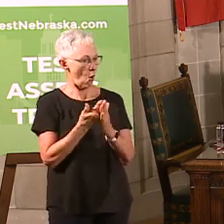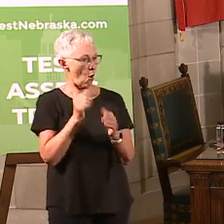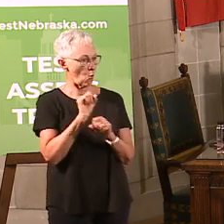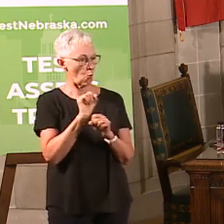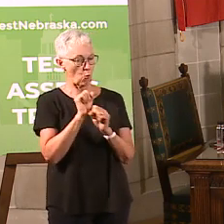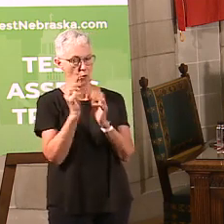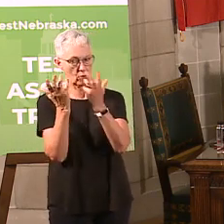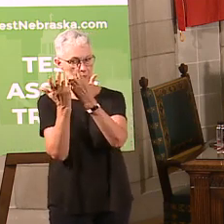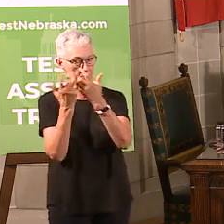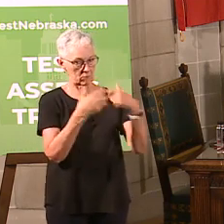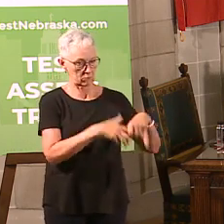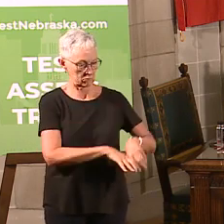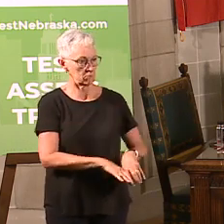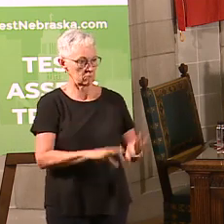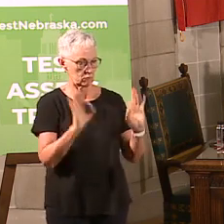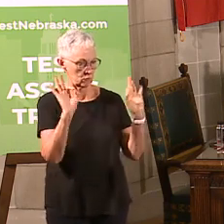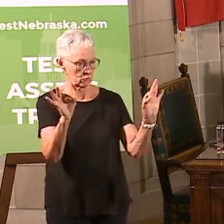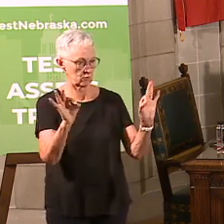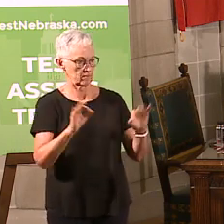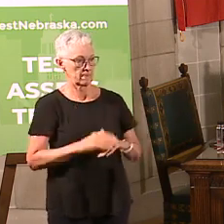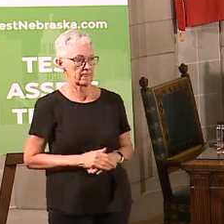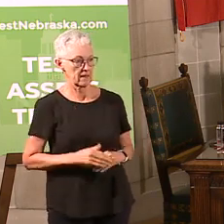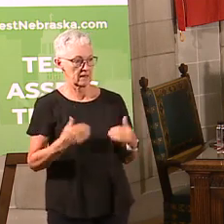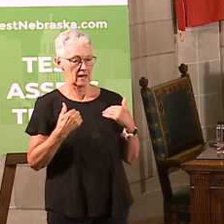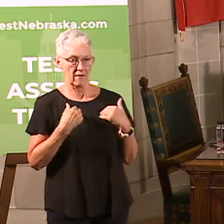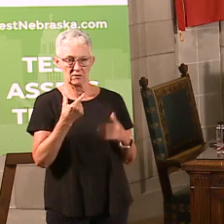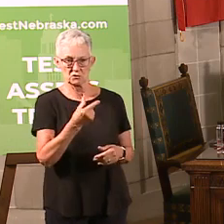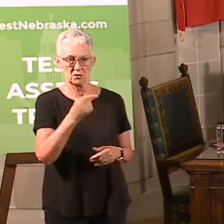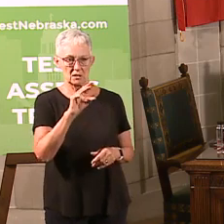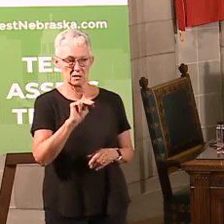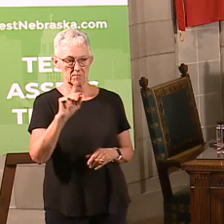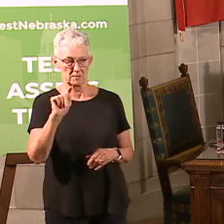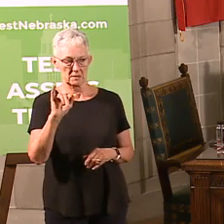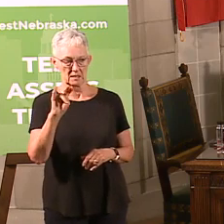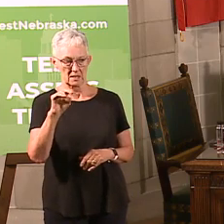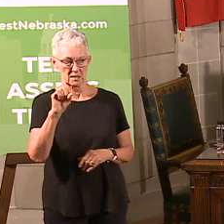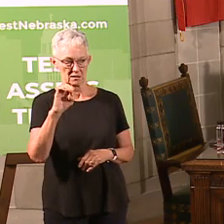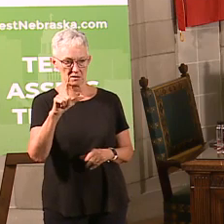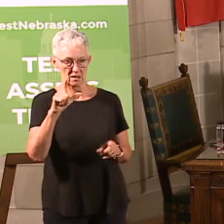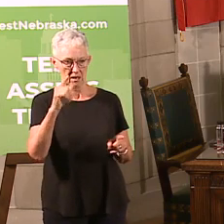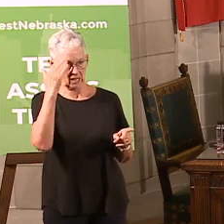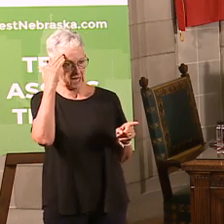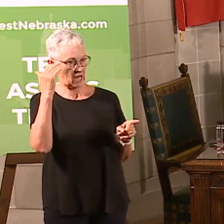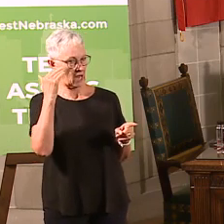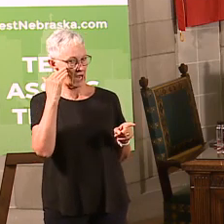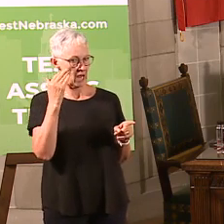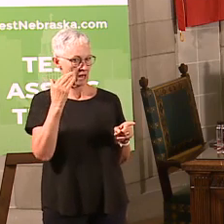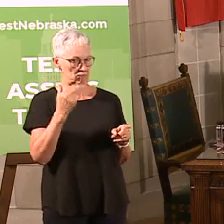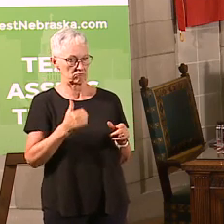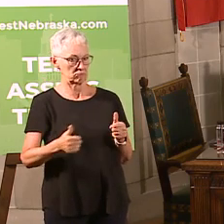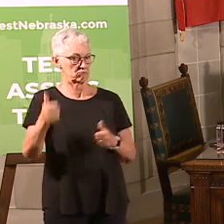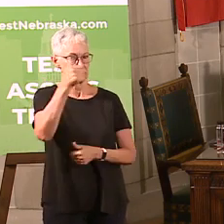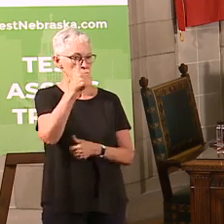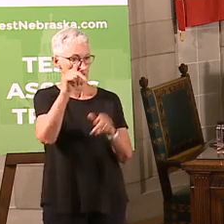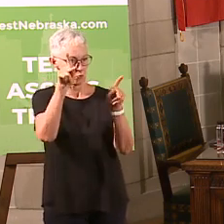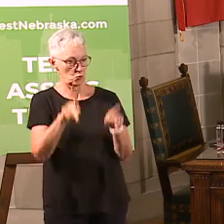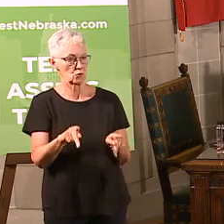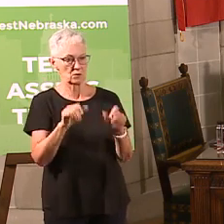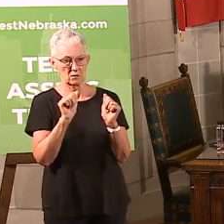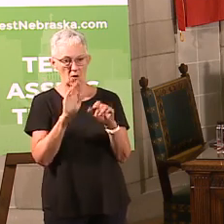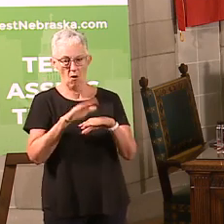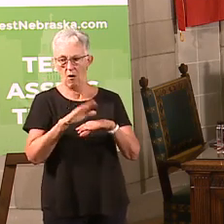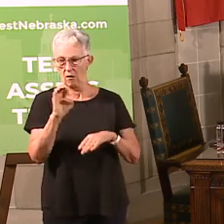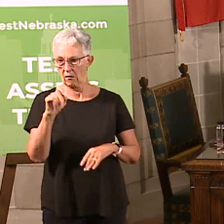Triangle. We've got Jan Tenbensel here, with who's chair of the Ethanol Board. So Jan, thank you very much for being here. Appreciate you being here to help